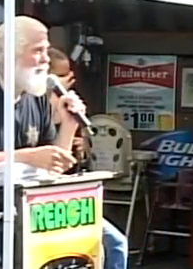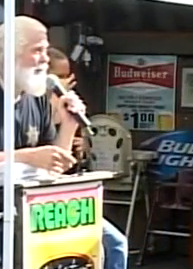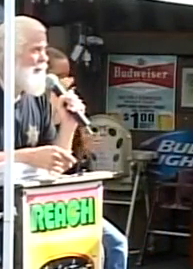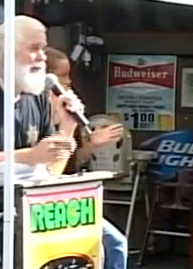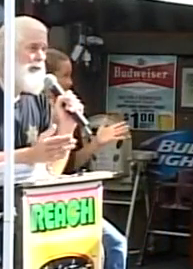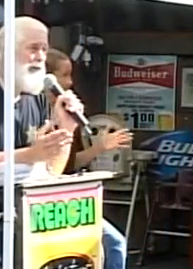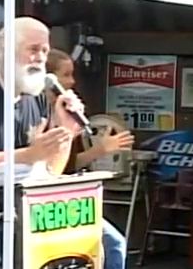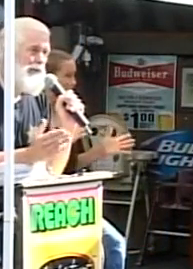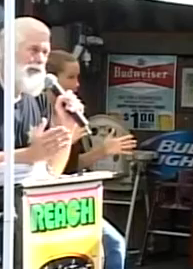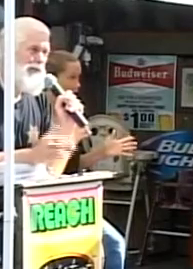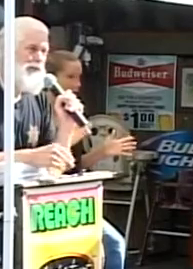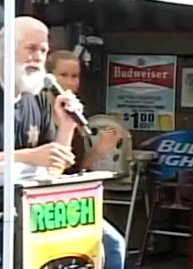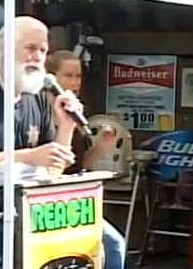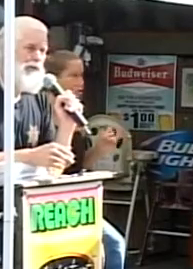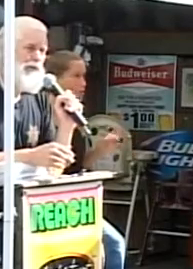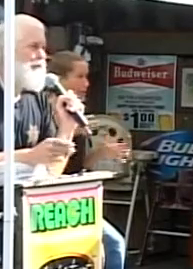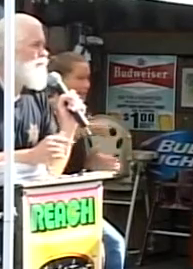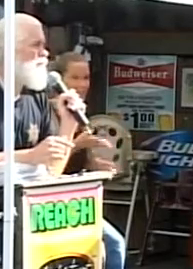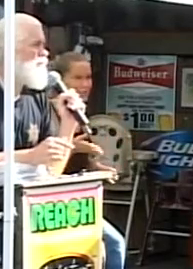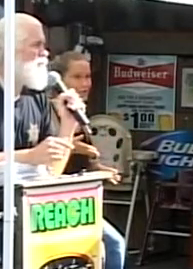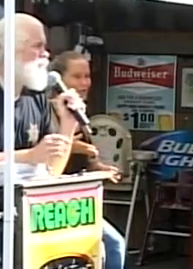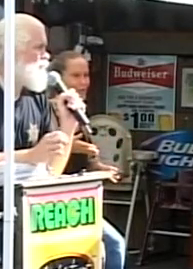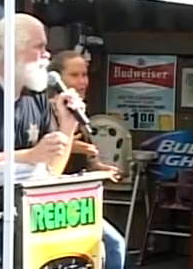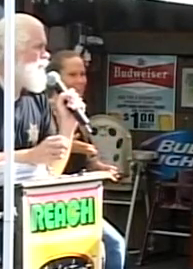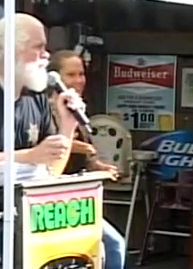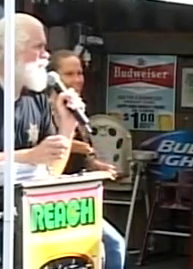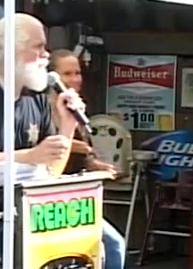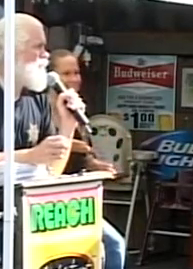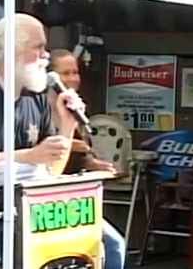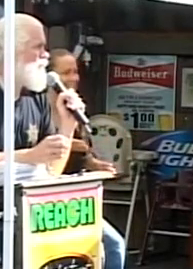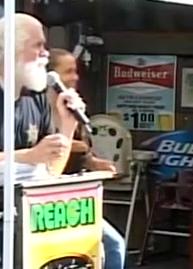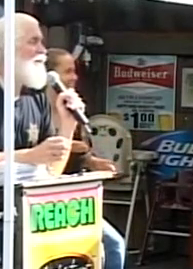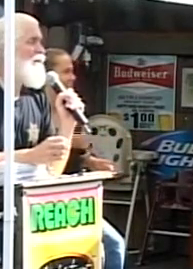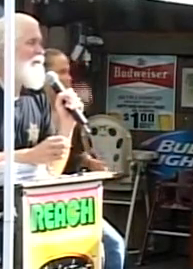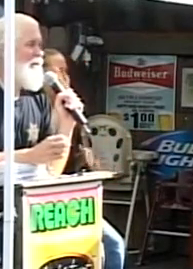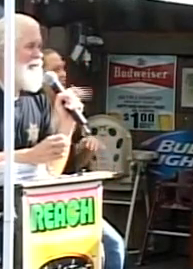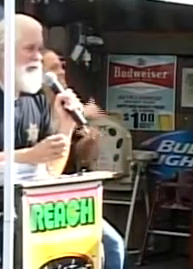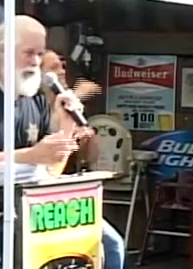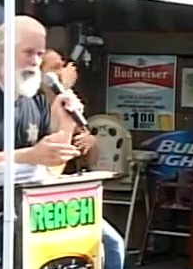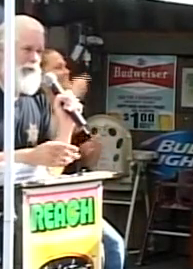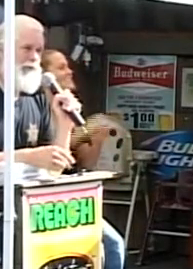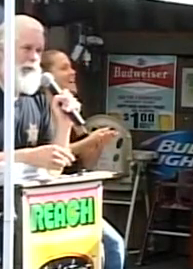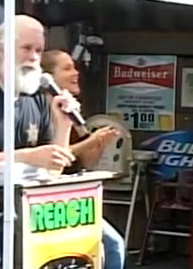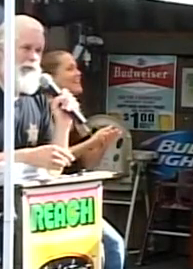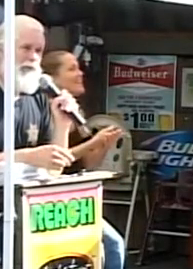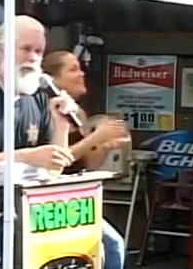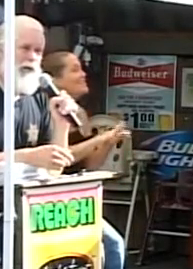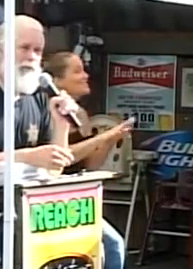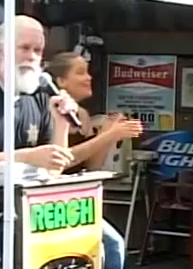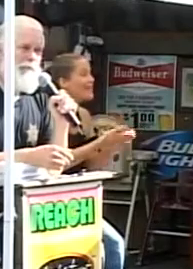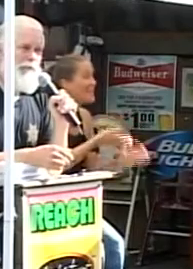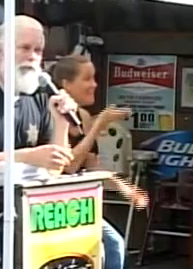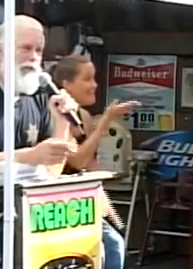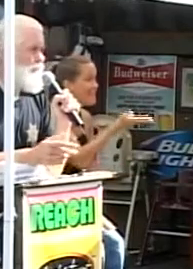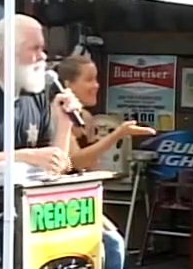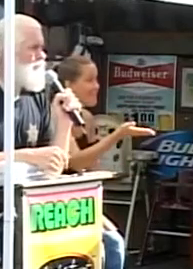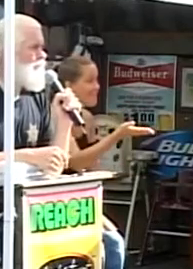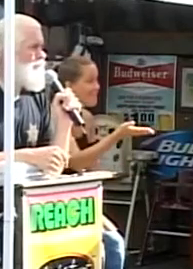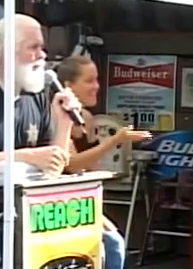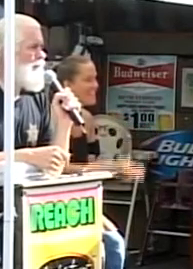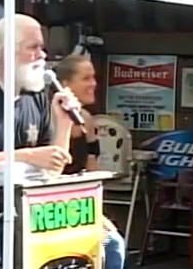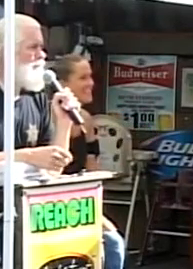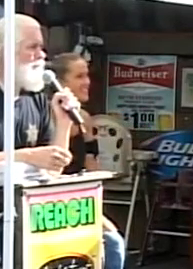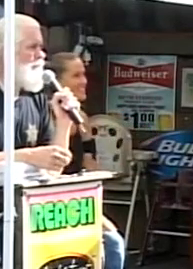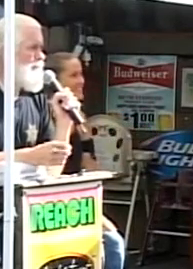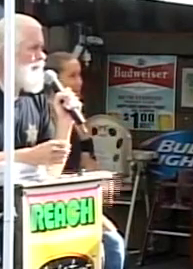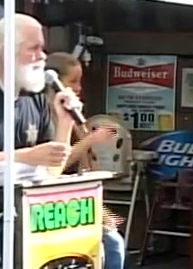along. He sent his son to forgive you over 2,000 years ago. Do you want to accept it yet or not? That's really what